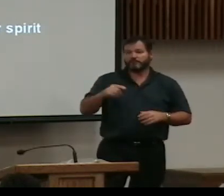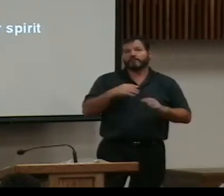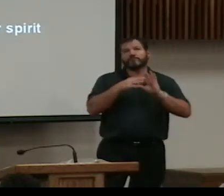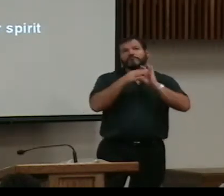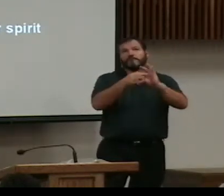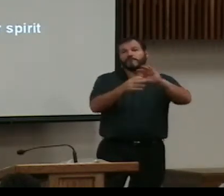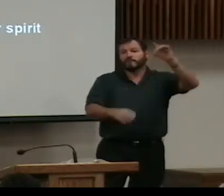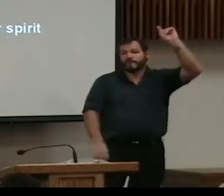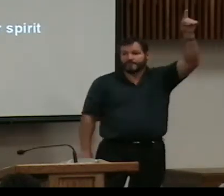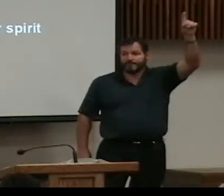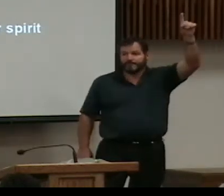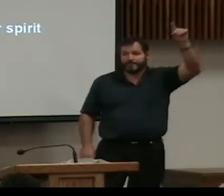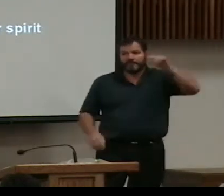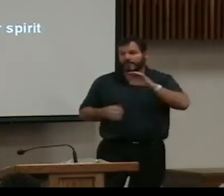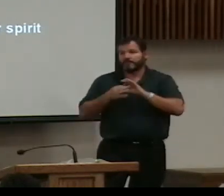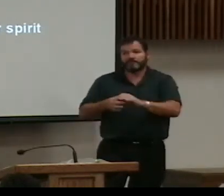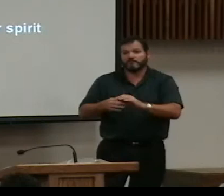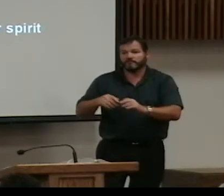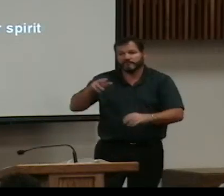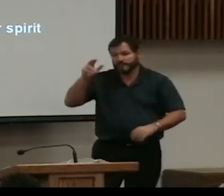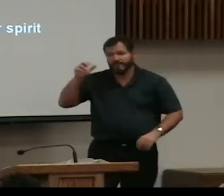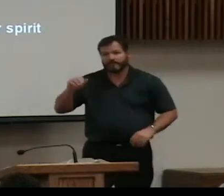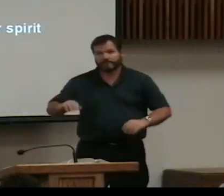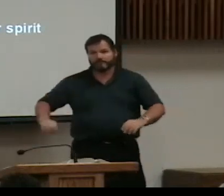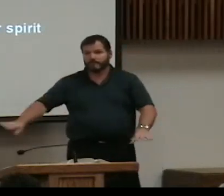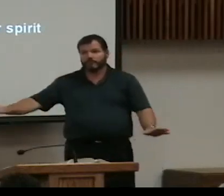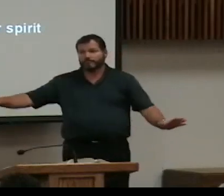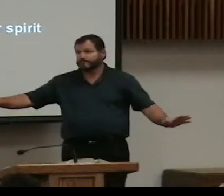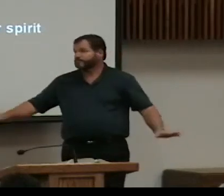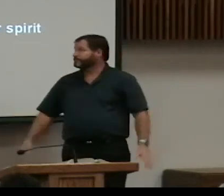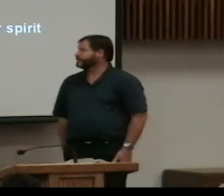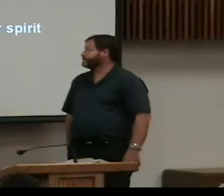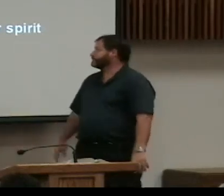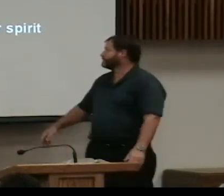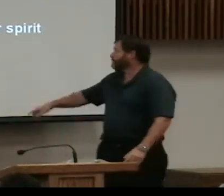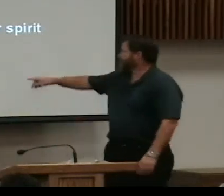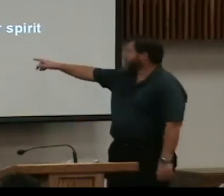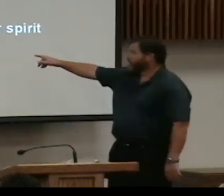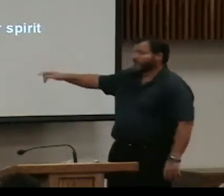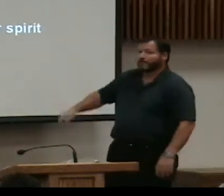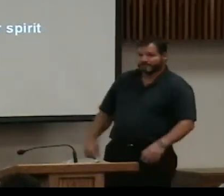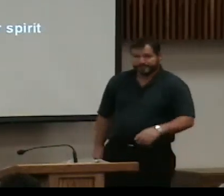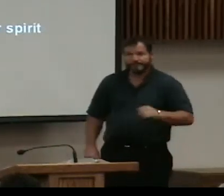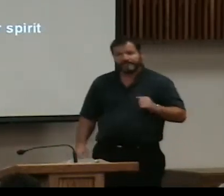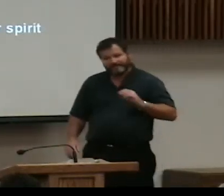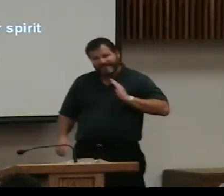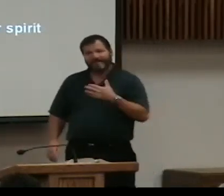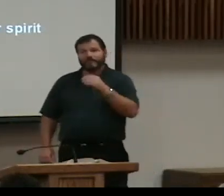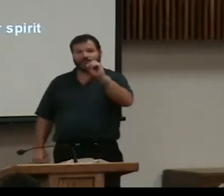We are stamped like a seal. We belong to him. We don't belong to the devil. We are God's children.